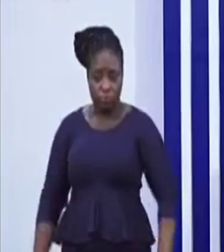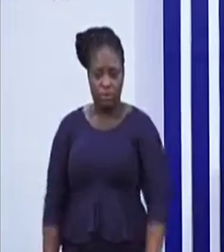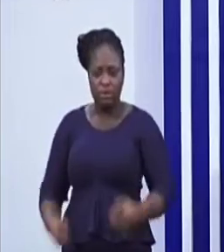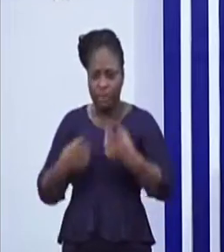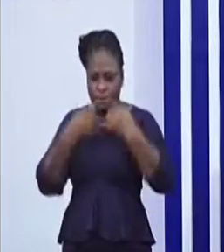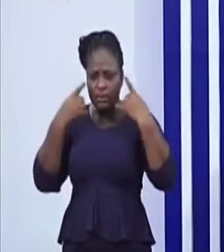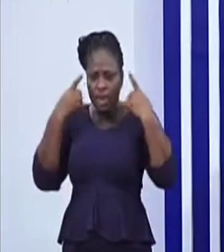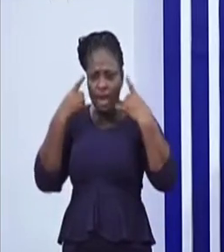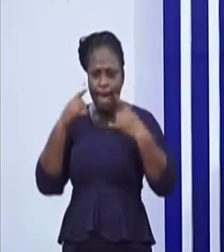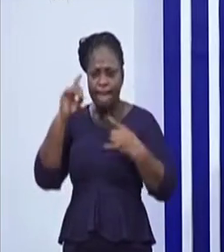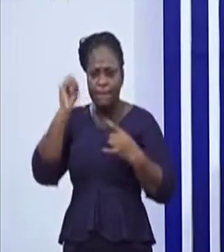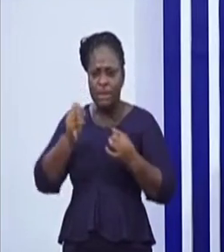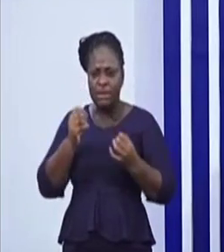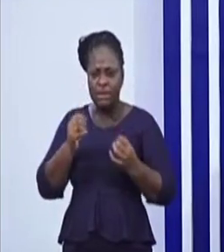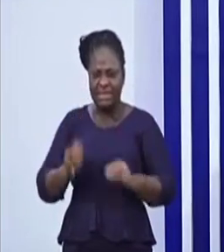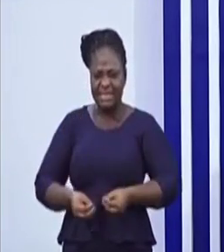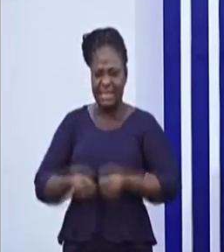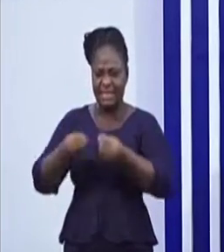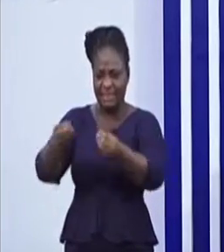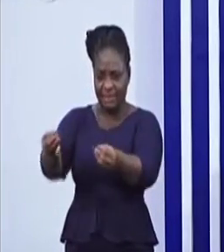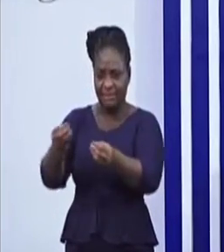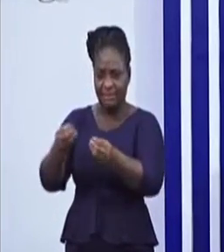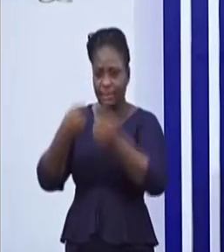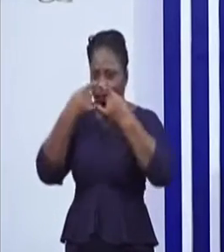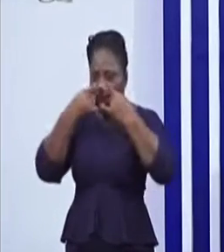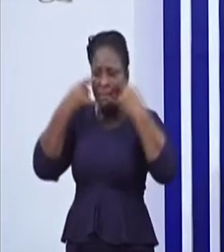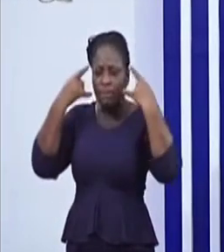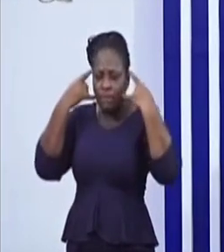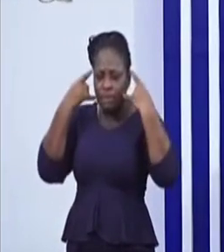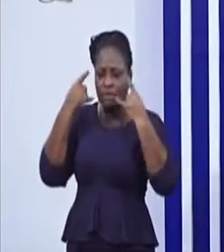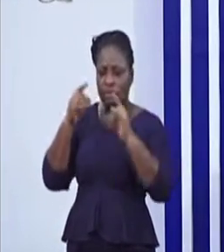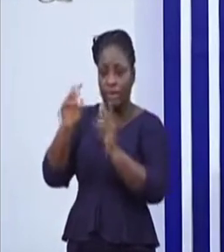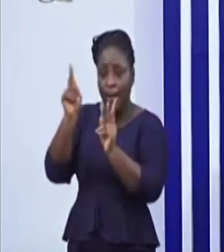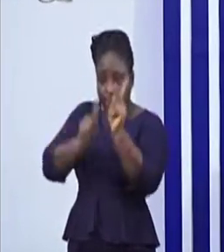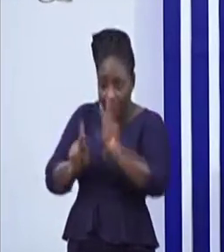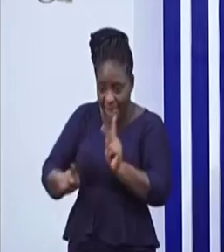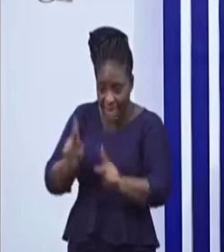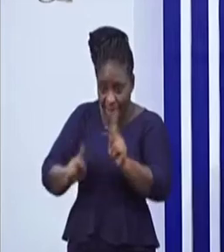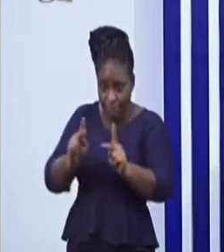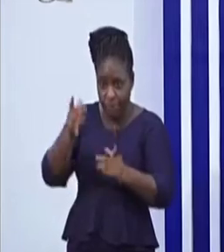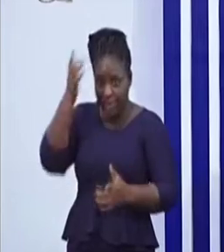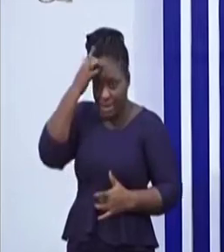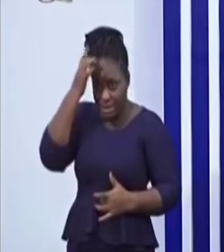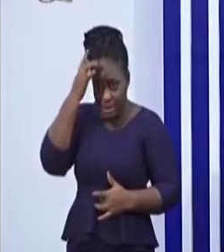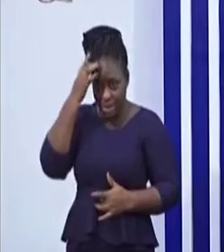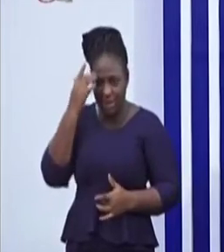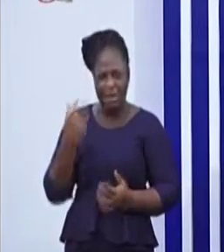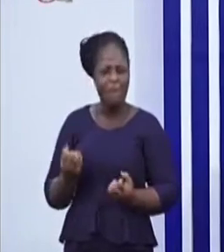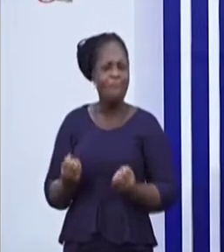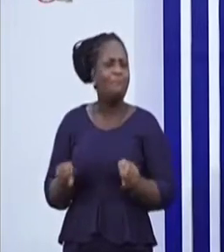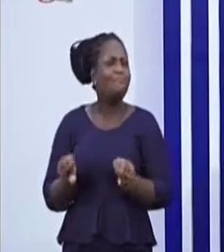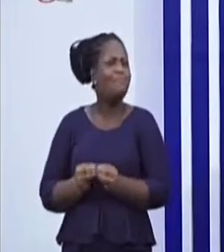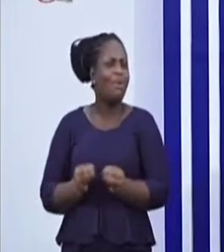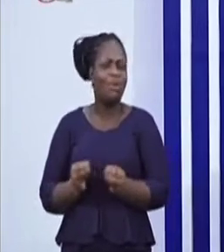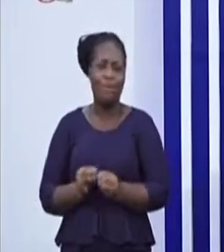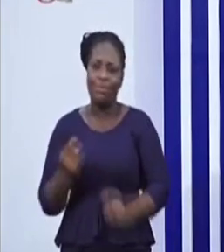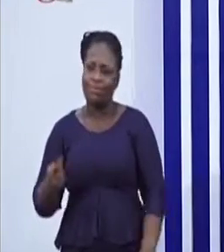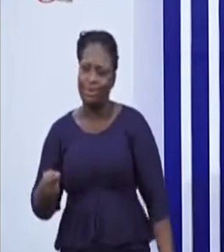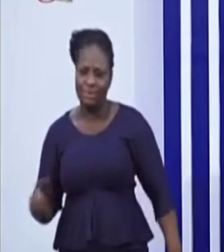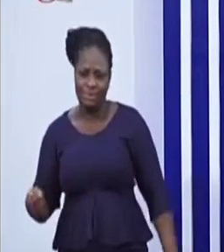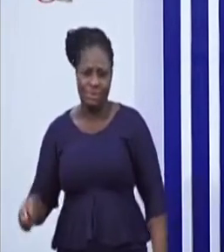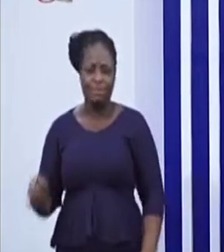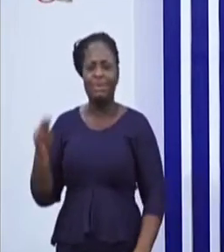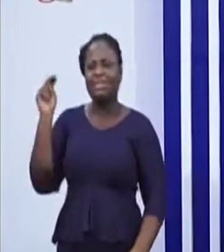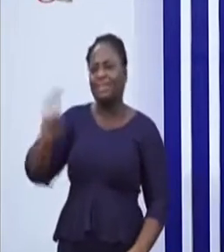to provide a face mask to the patient as well. So I just want you to know that a lot of the resources will also be needed